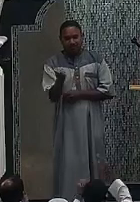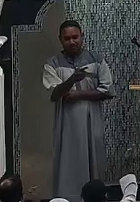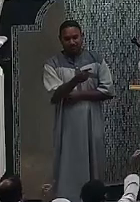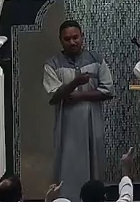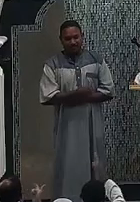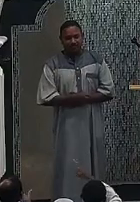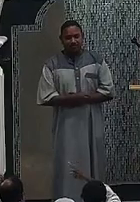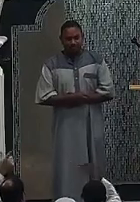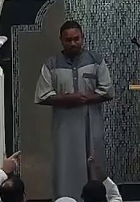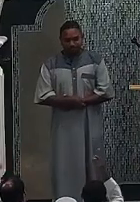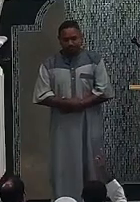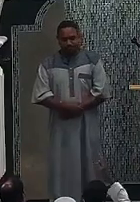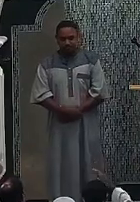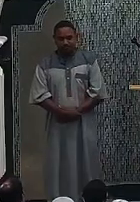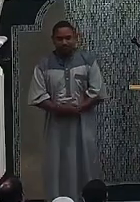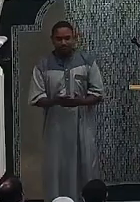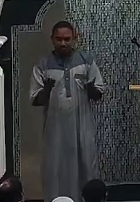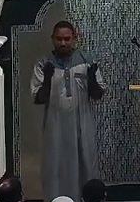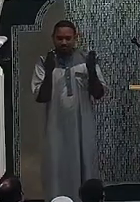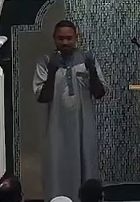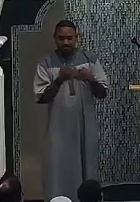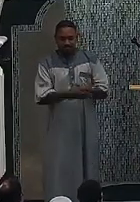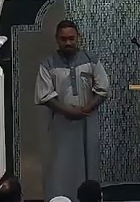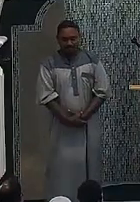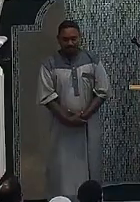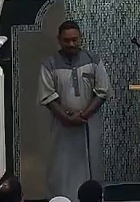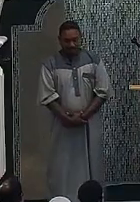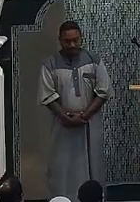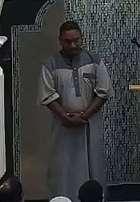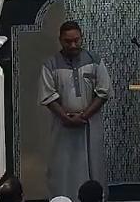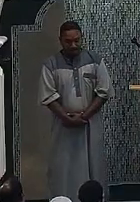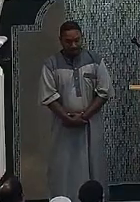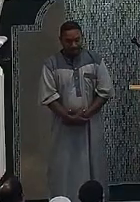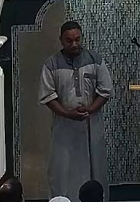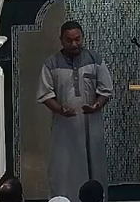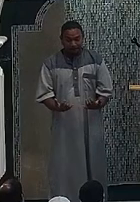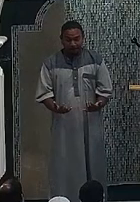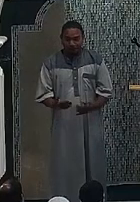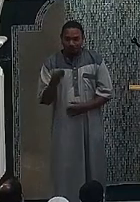Alhamdulillah. So now you know. It's easy.